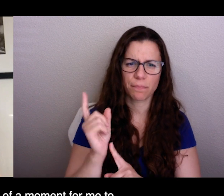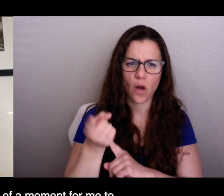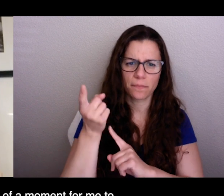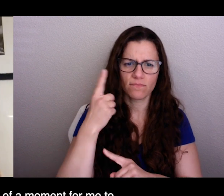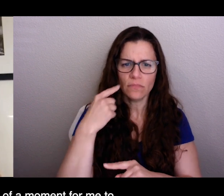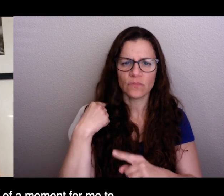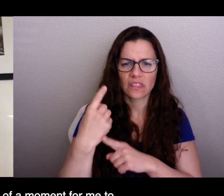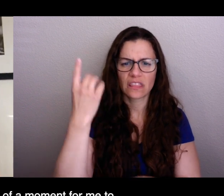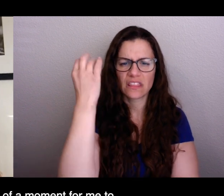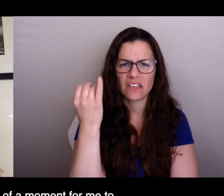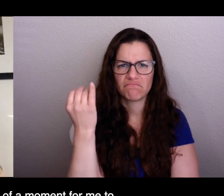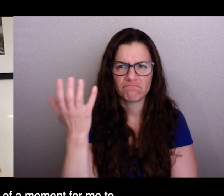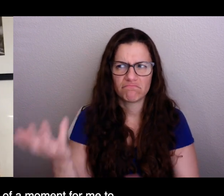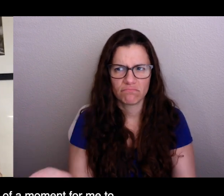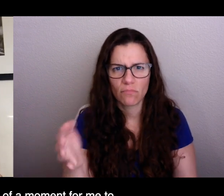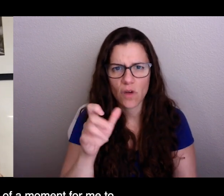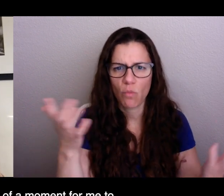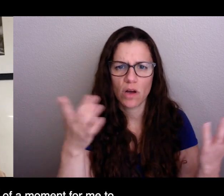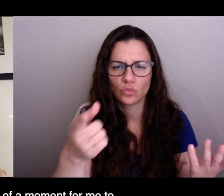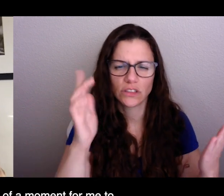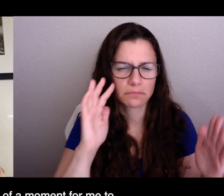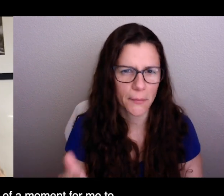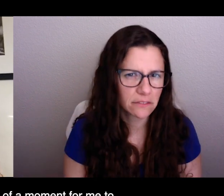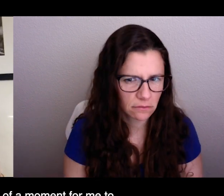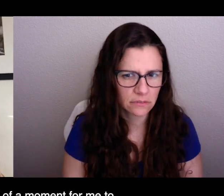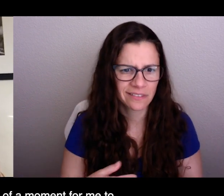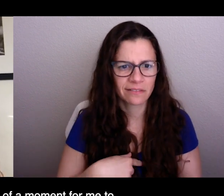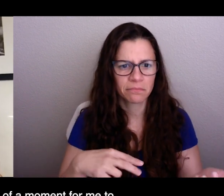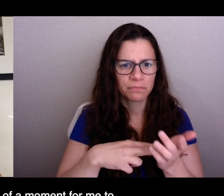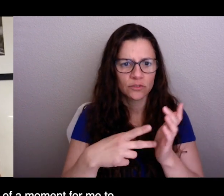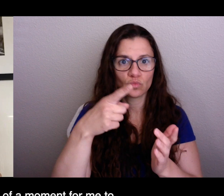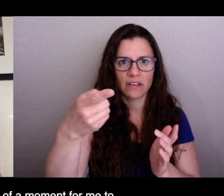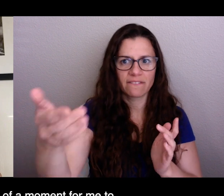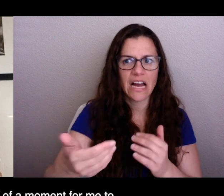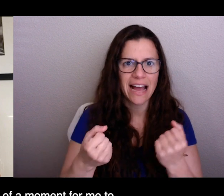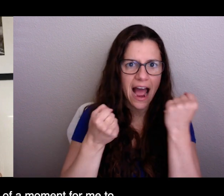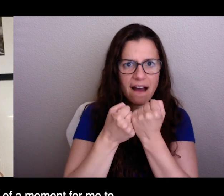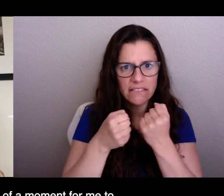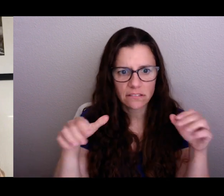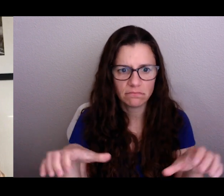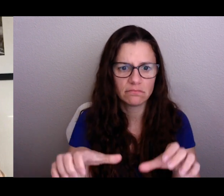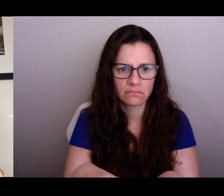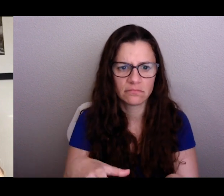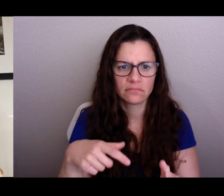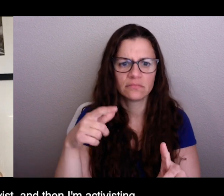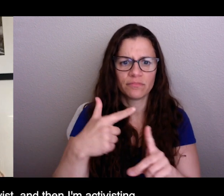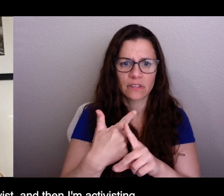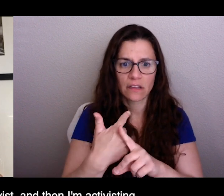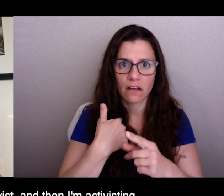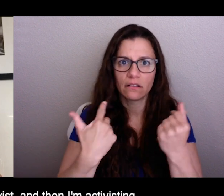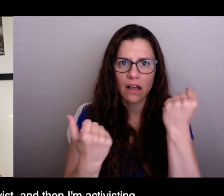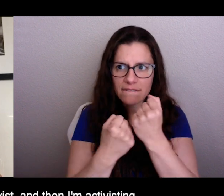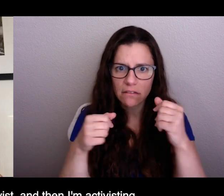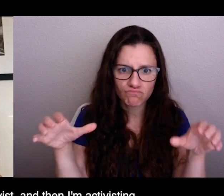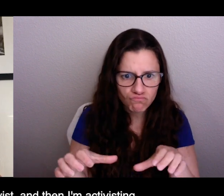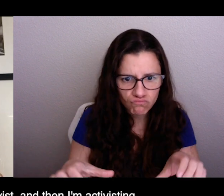kind of a moment for me to think, well, what did you expect? I mean, you